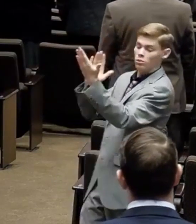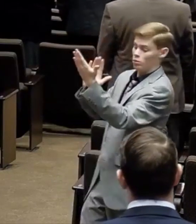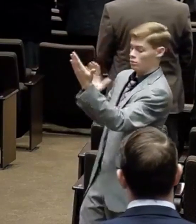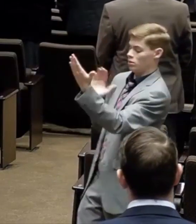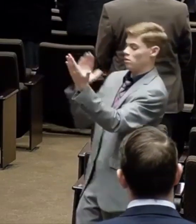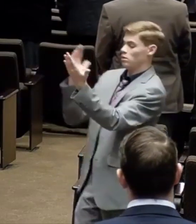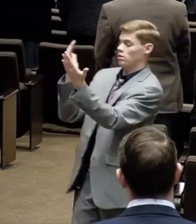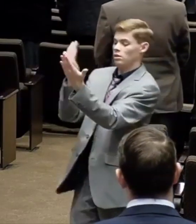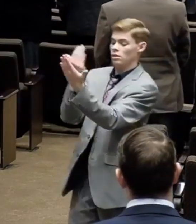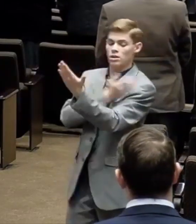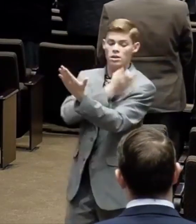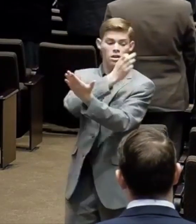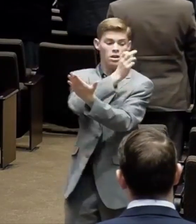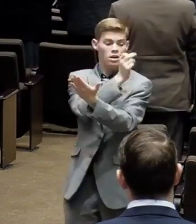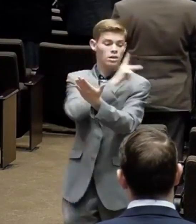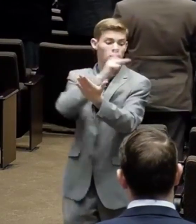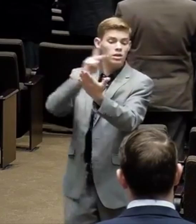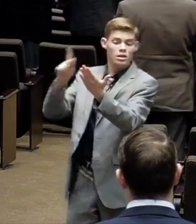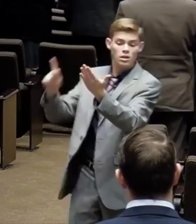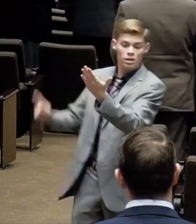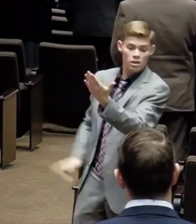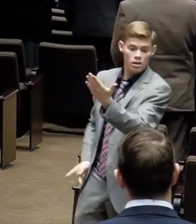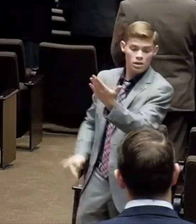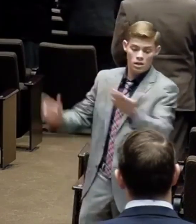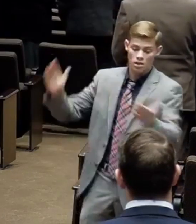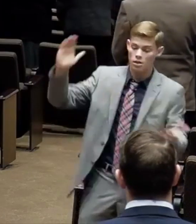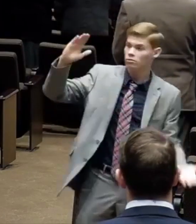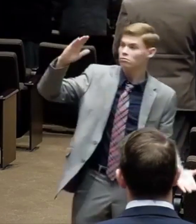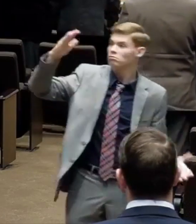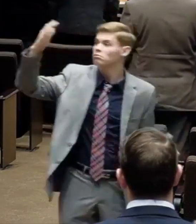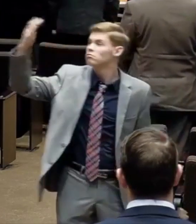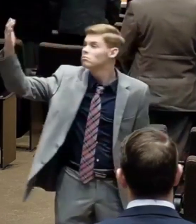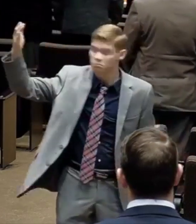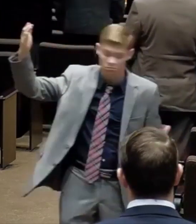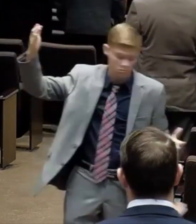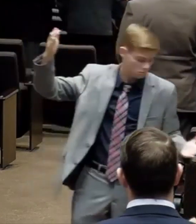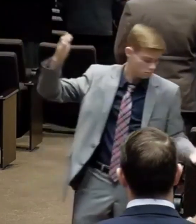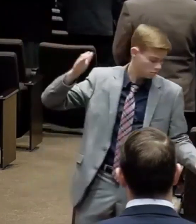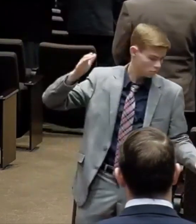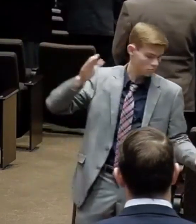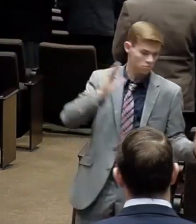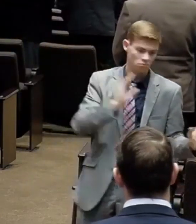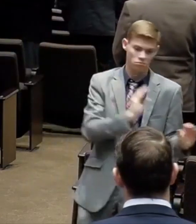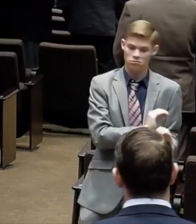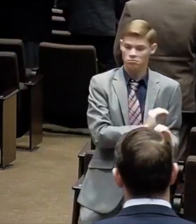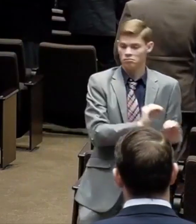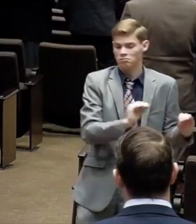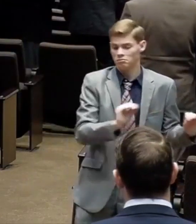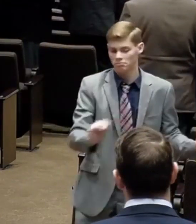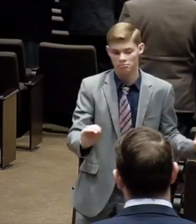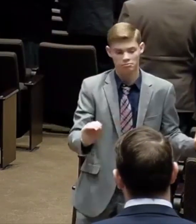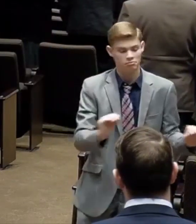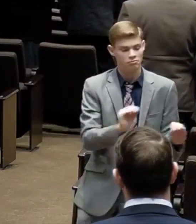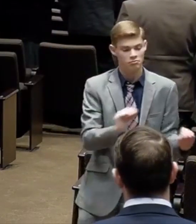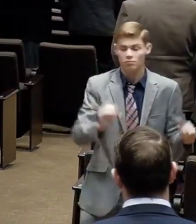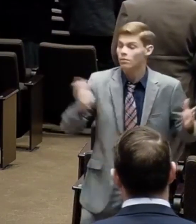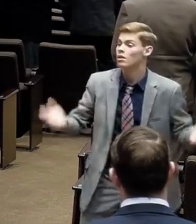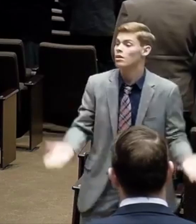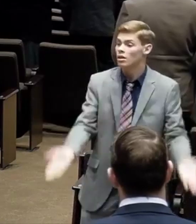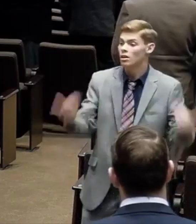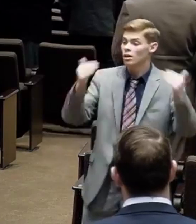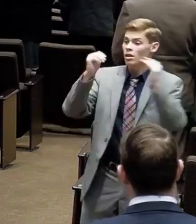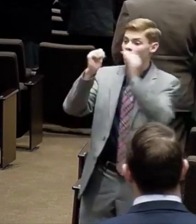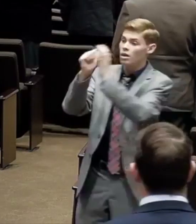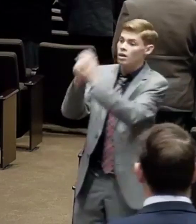our King, nothing can compare. Come, let us